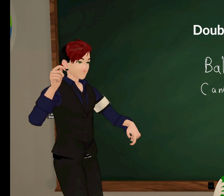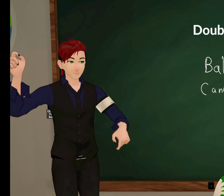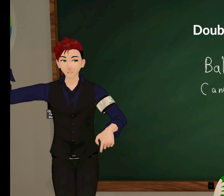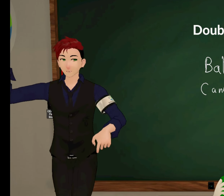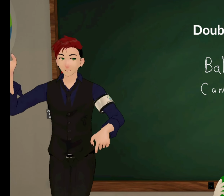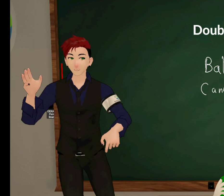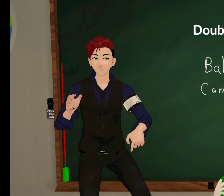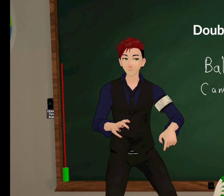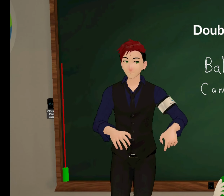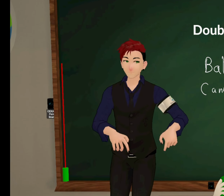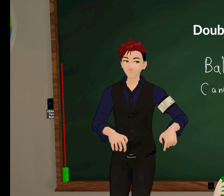Canon.